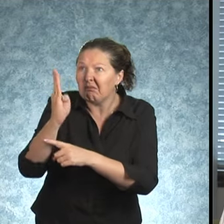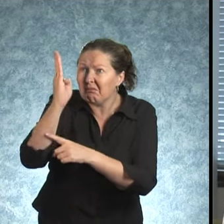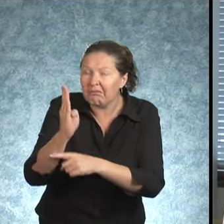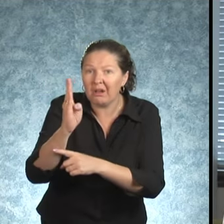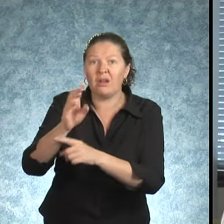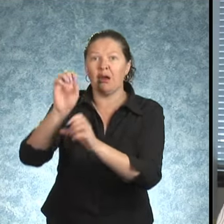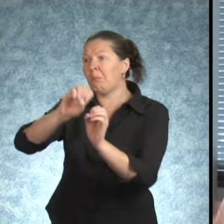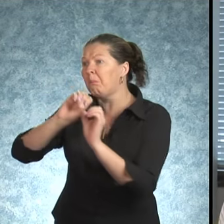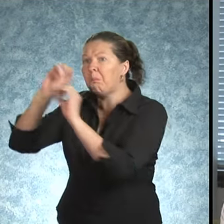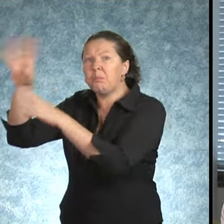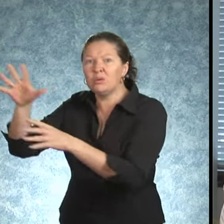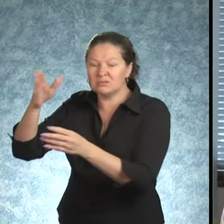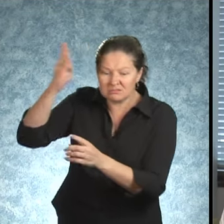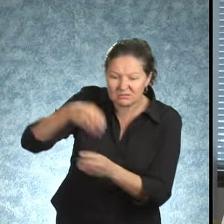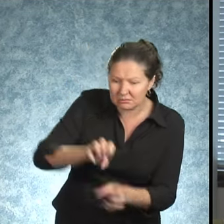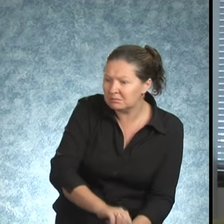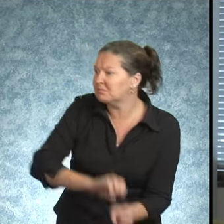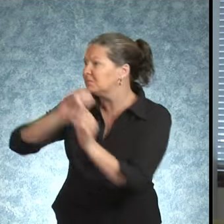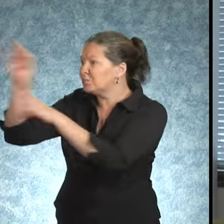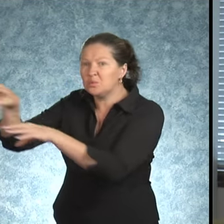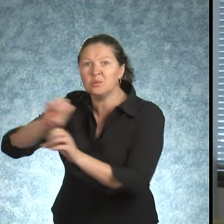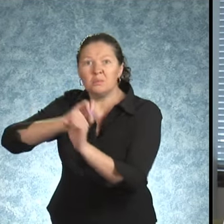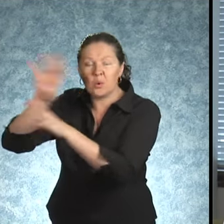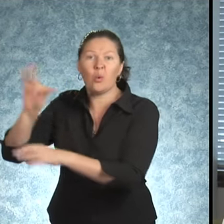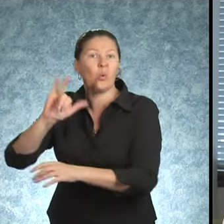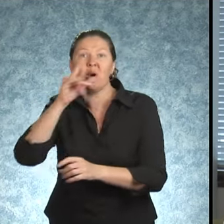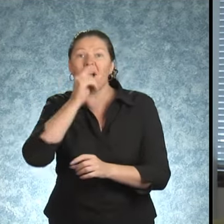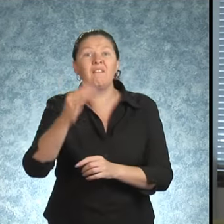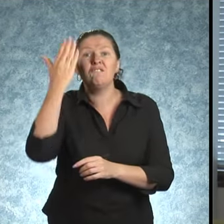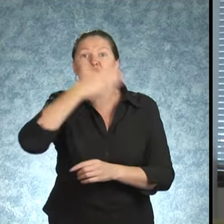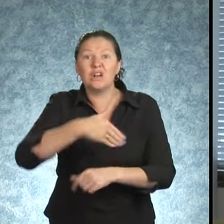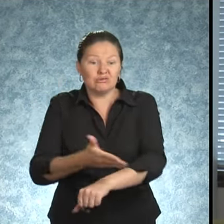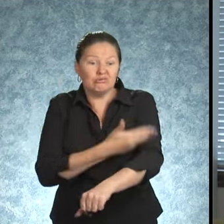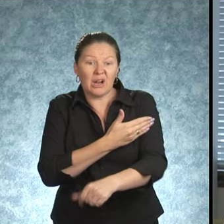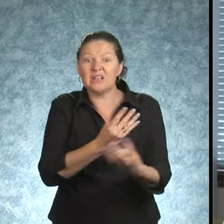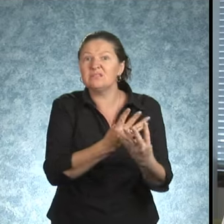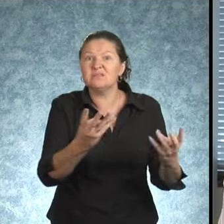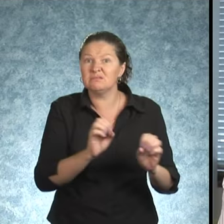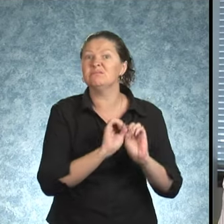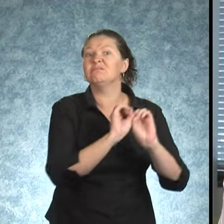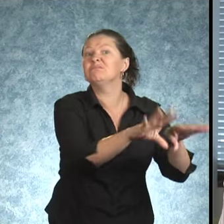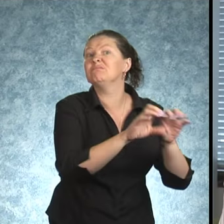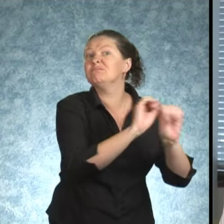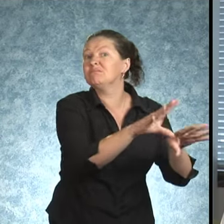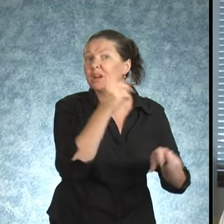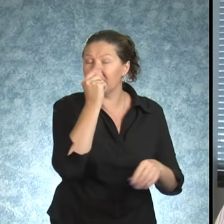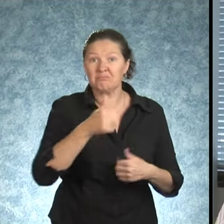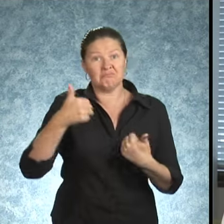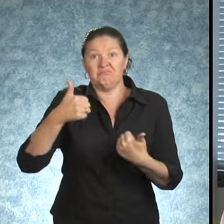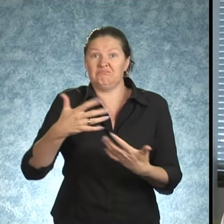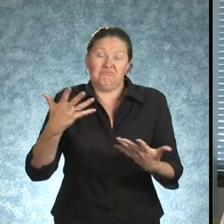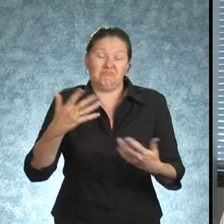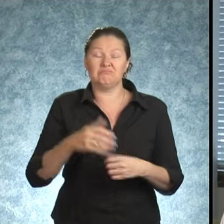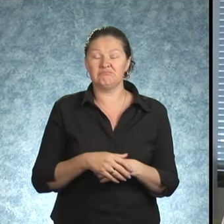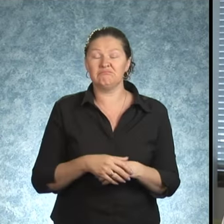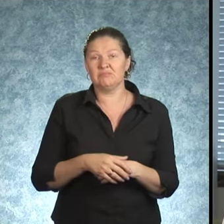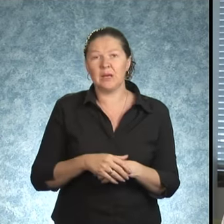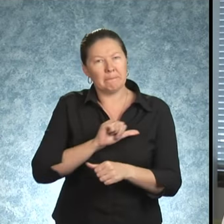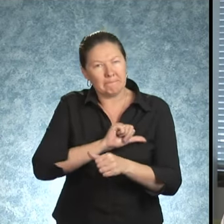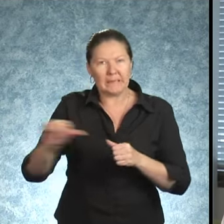cut back the tree and put the branches back on their side of the property, or even leave them on the nature strip, then